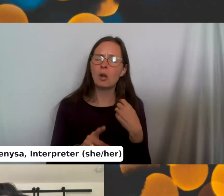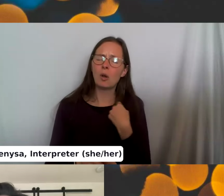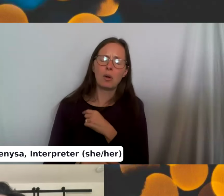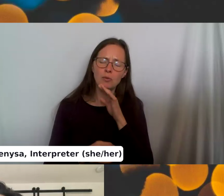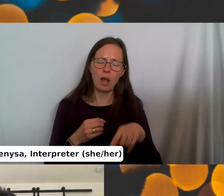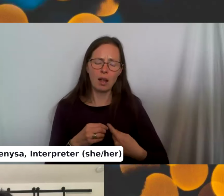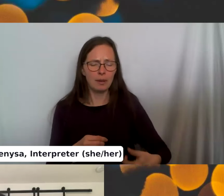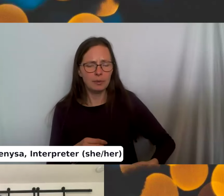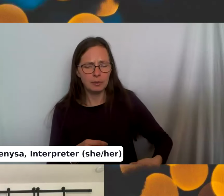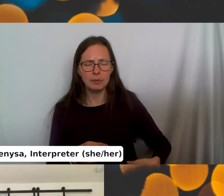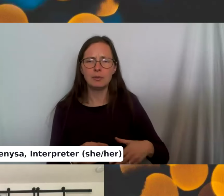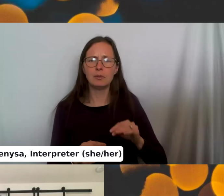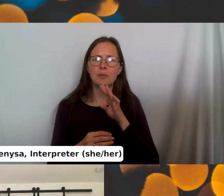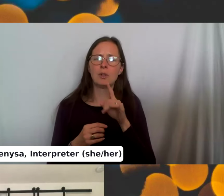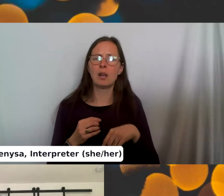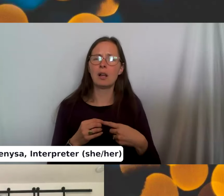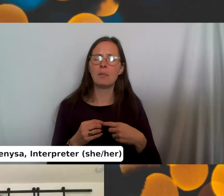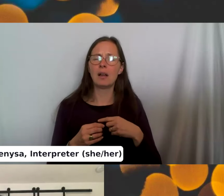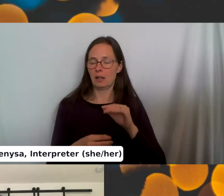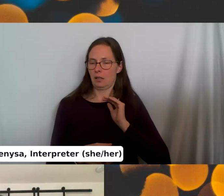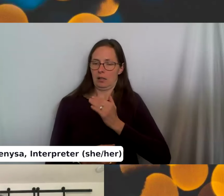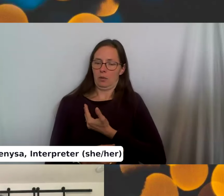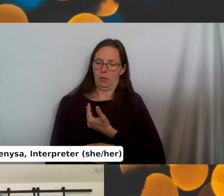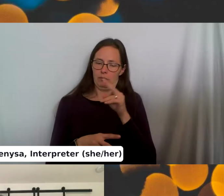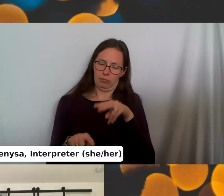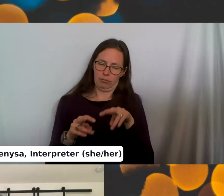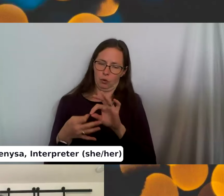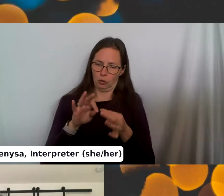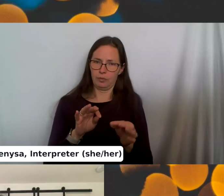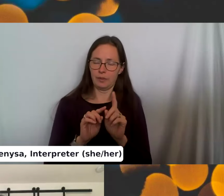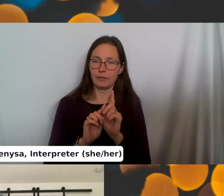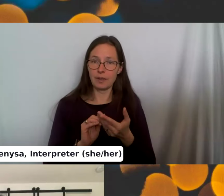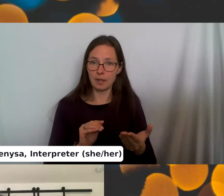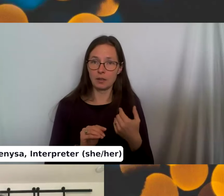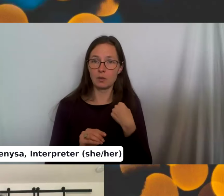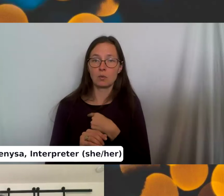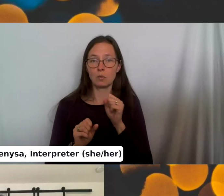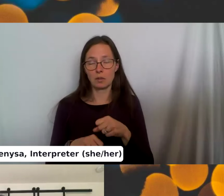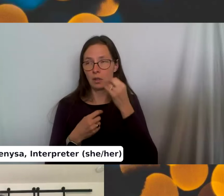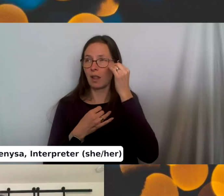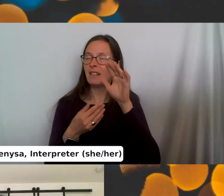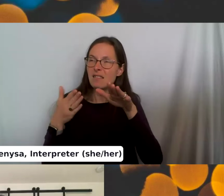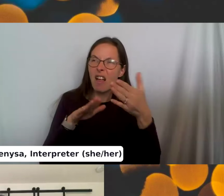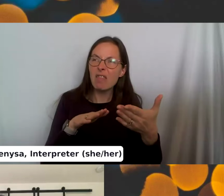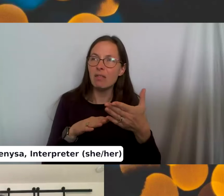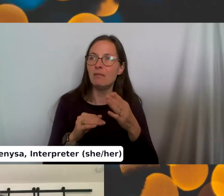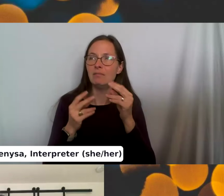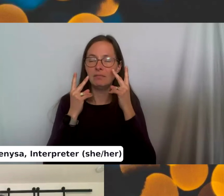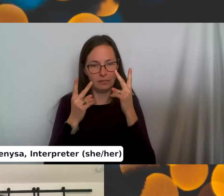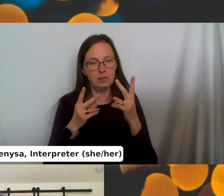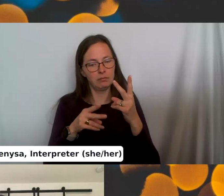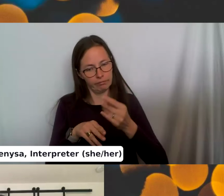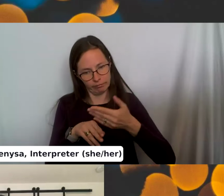talking about, our interpretation, of these things where we can look at death and see, we see finality,